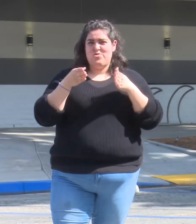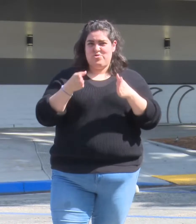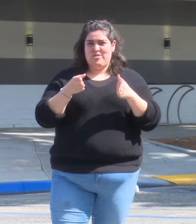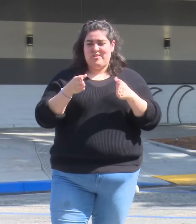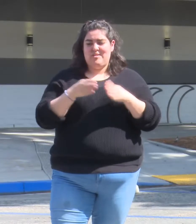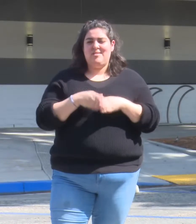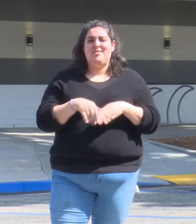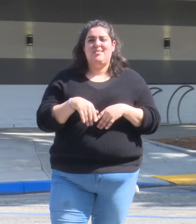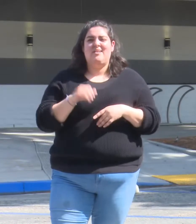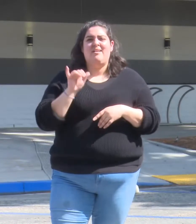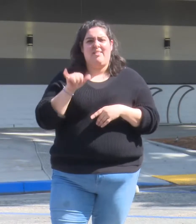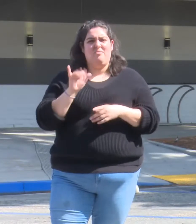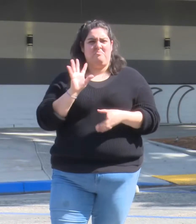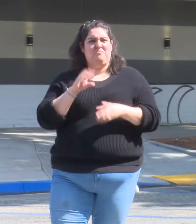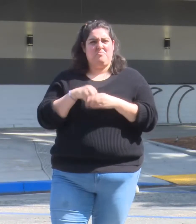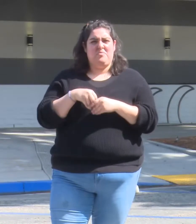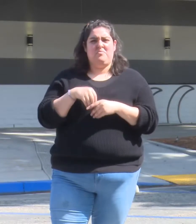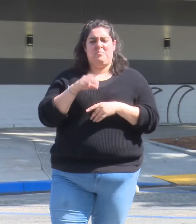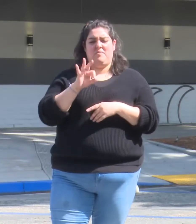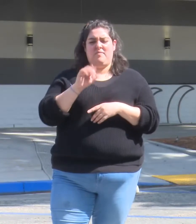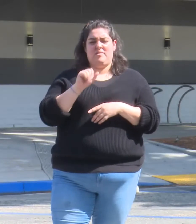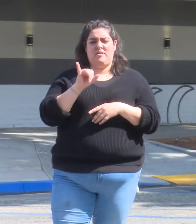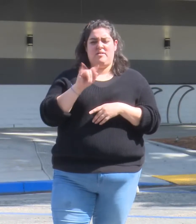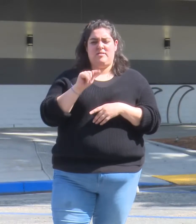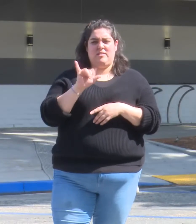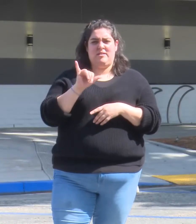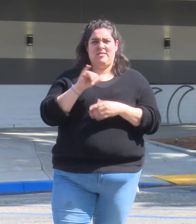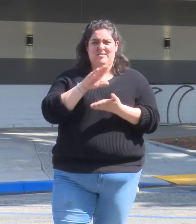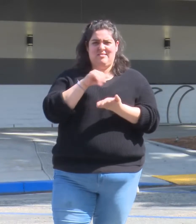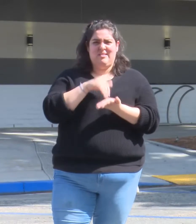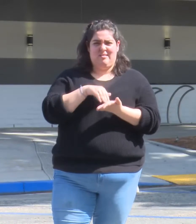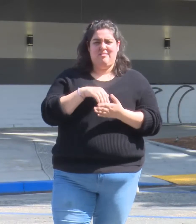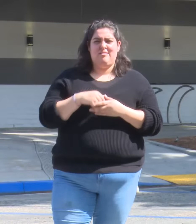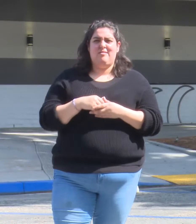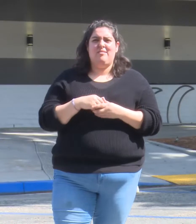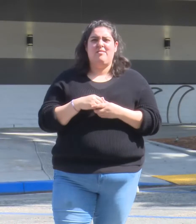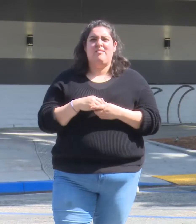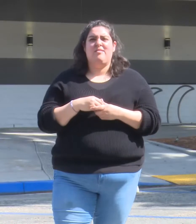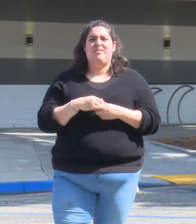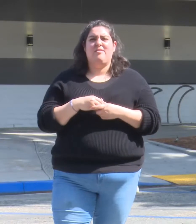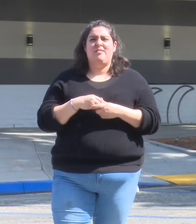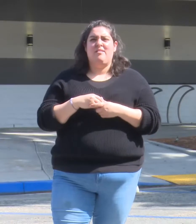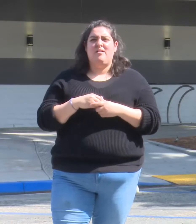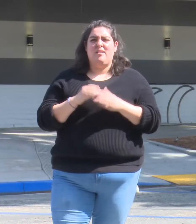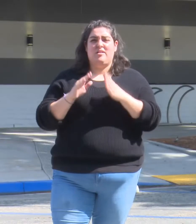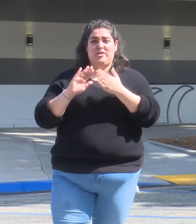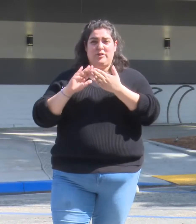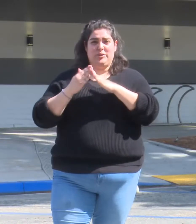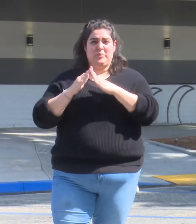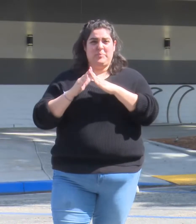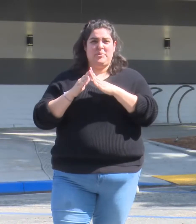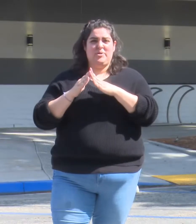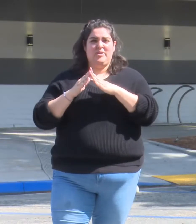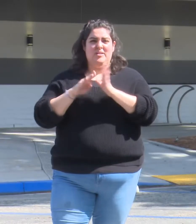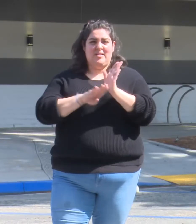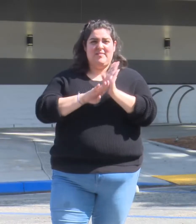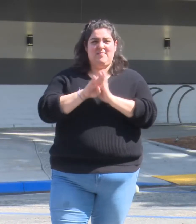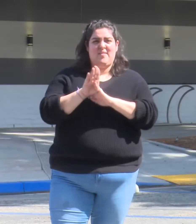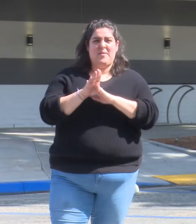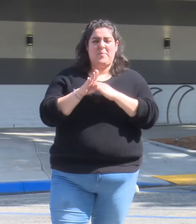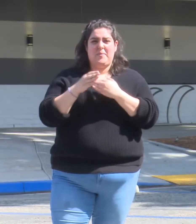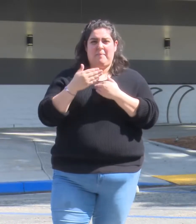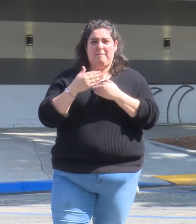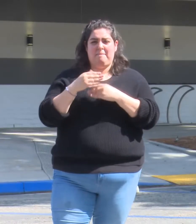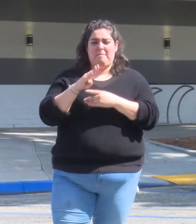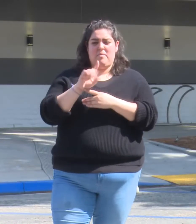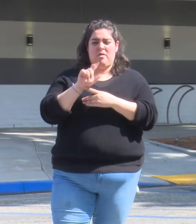considered part of the facility center buildings. They were funded with community development block grant money, which